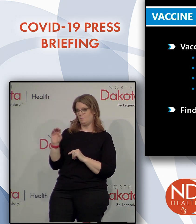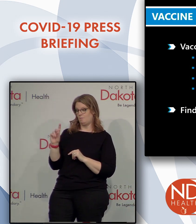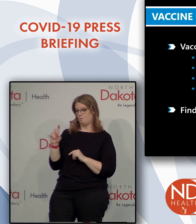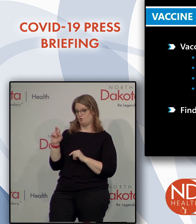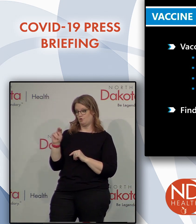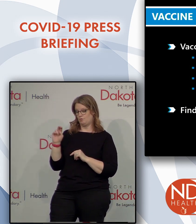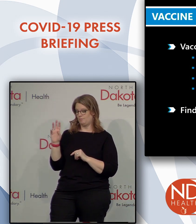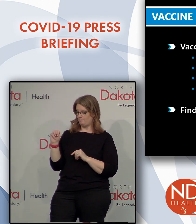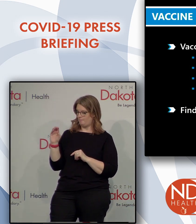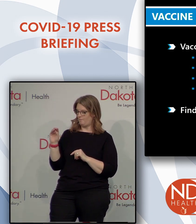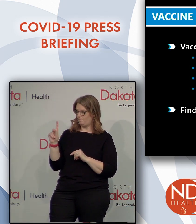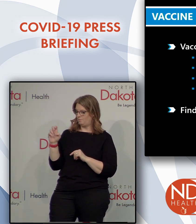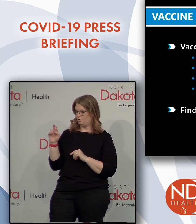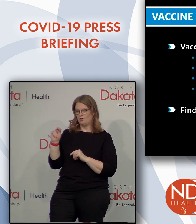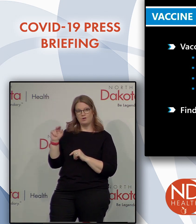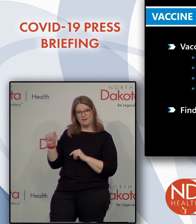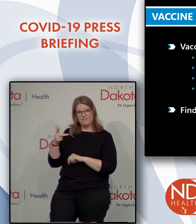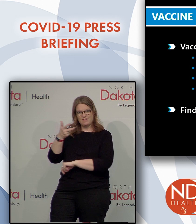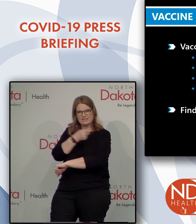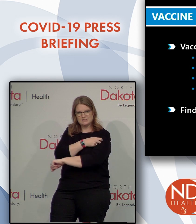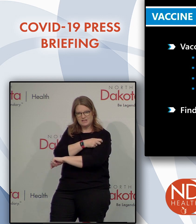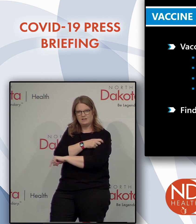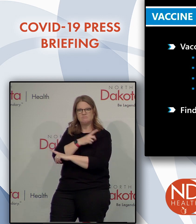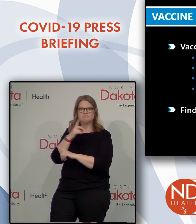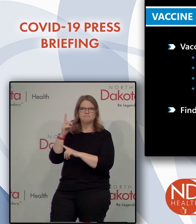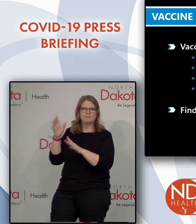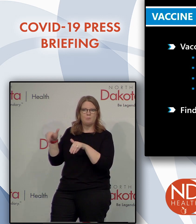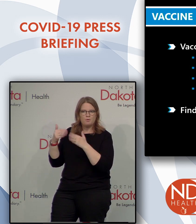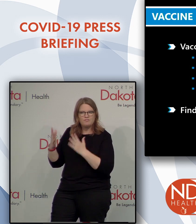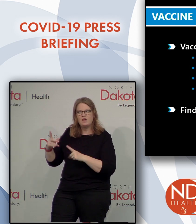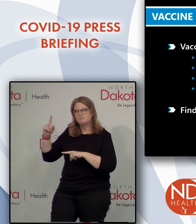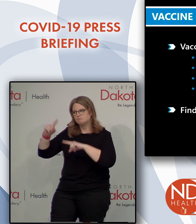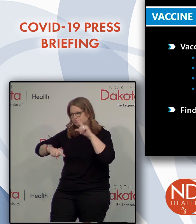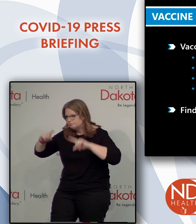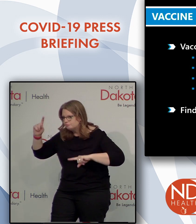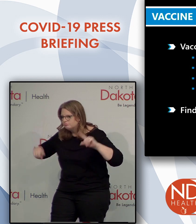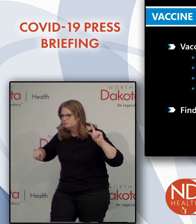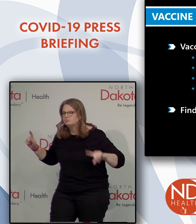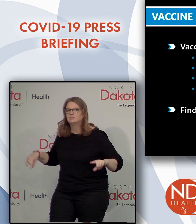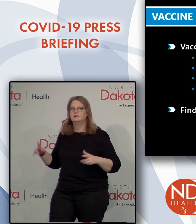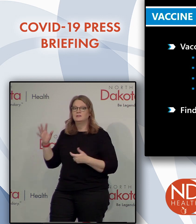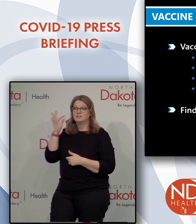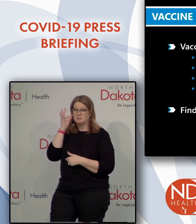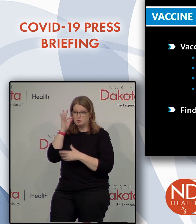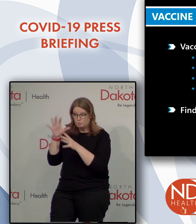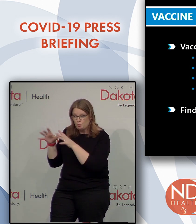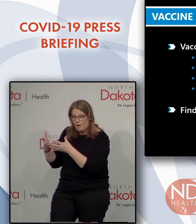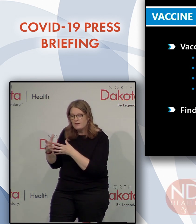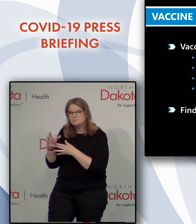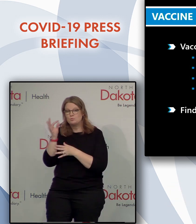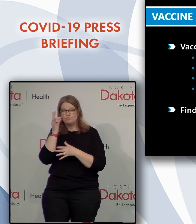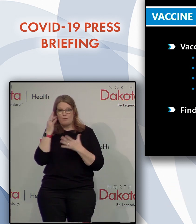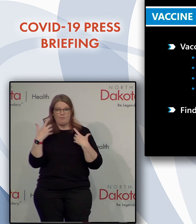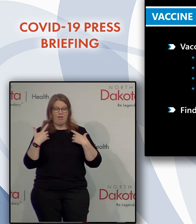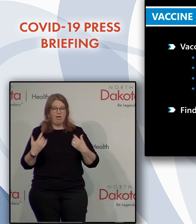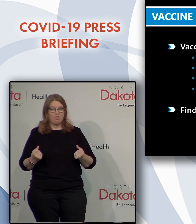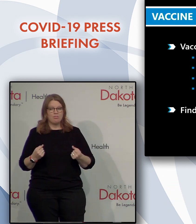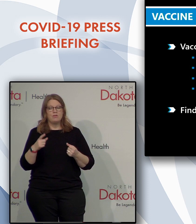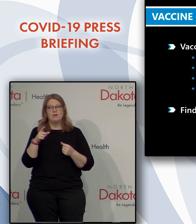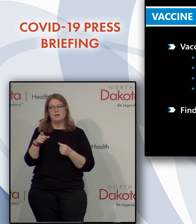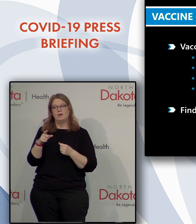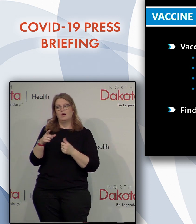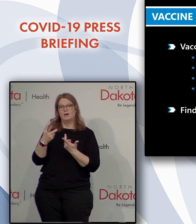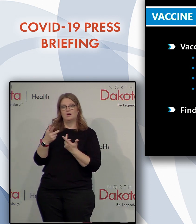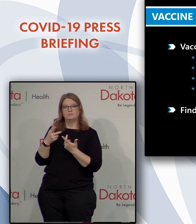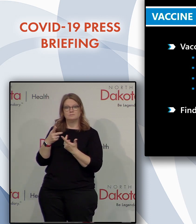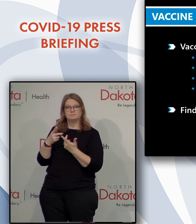across the state, a variety of different providers, including local public health, tribes, tribal health, and